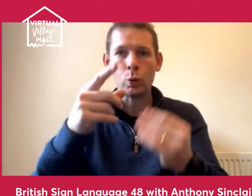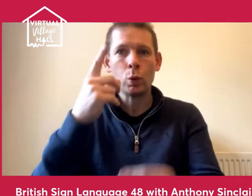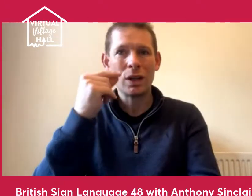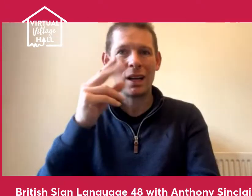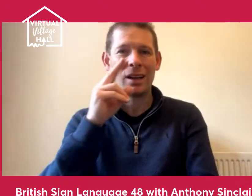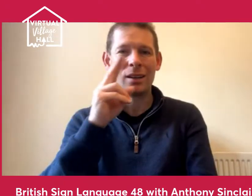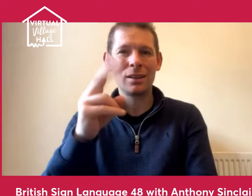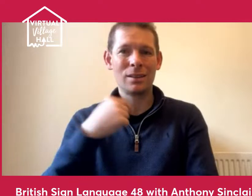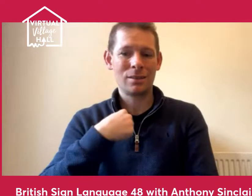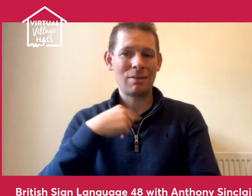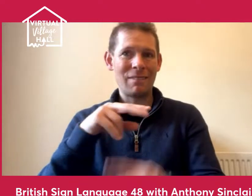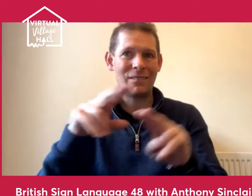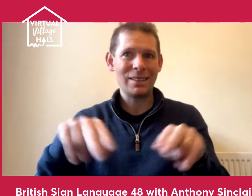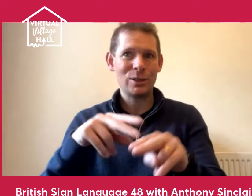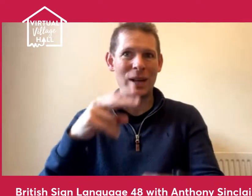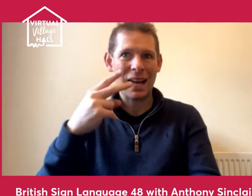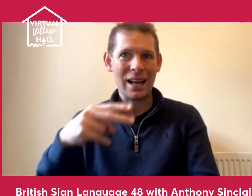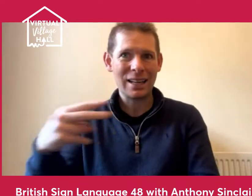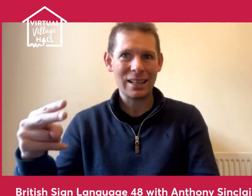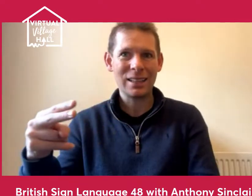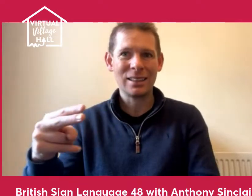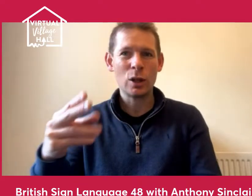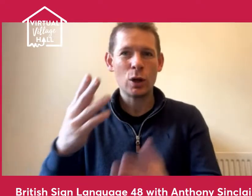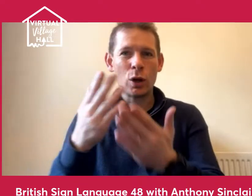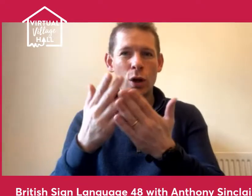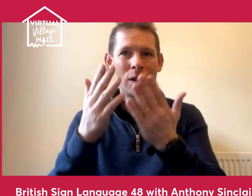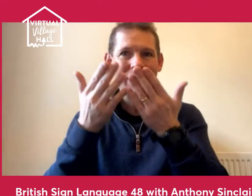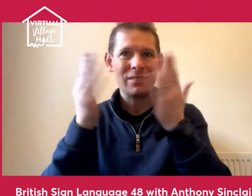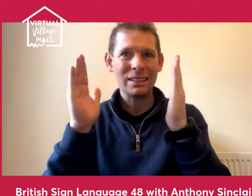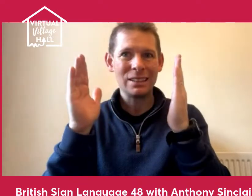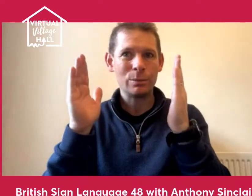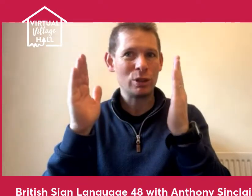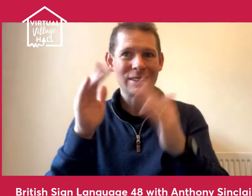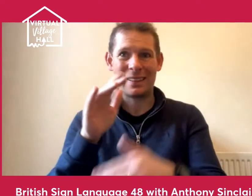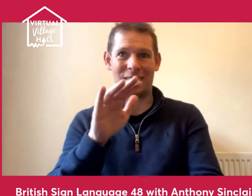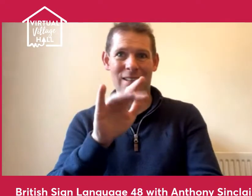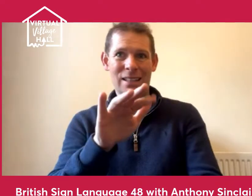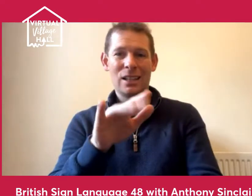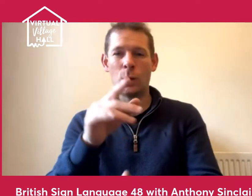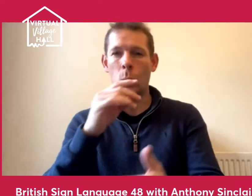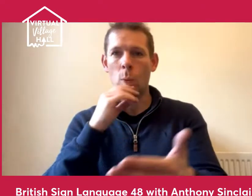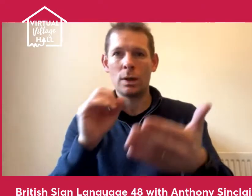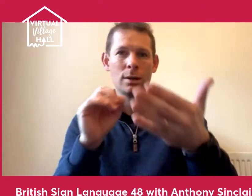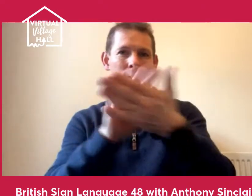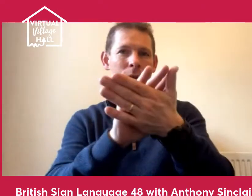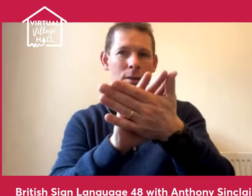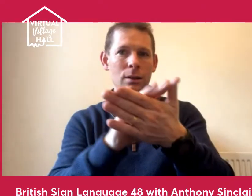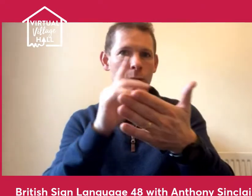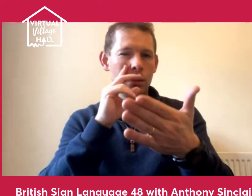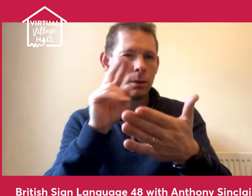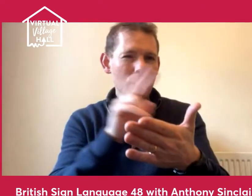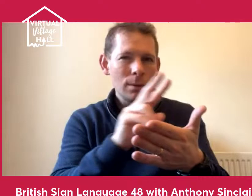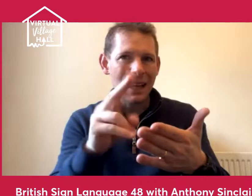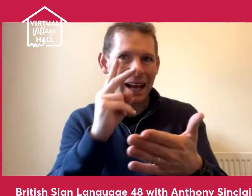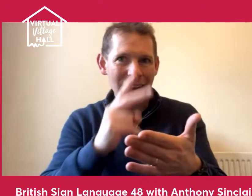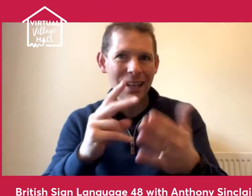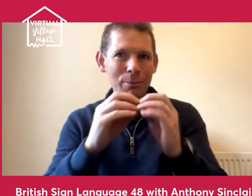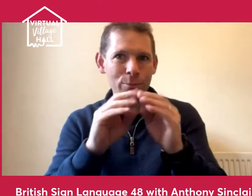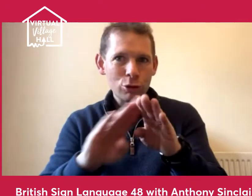not sure or if you're forgetting, you can watch this again on Facebook. It will be there. So you can go back